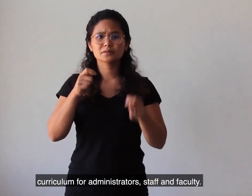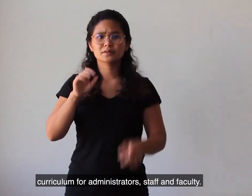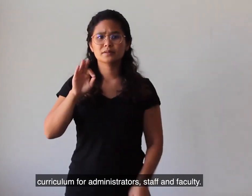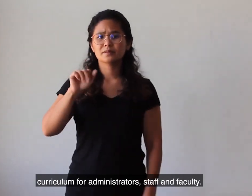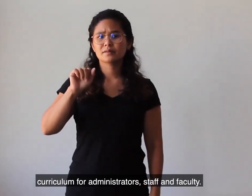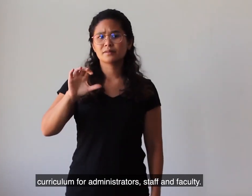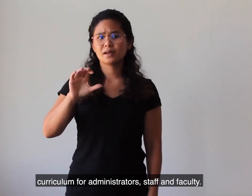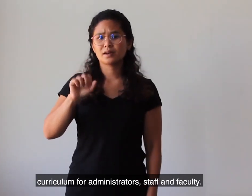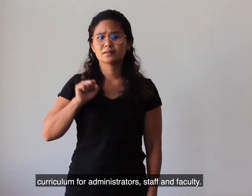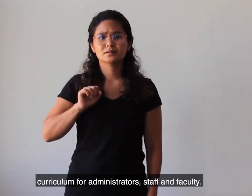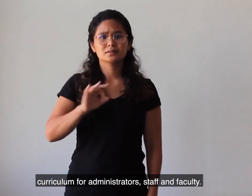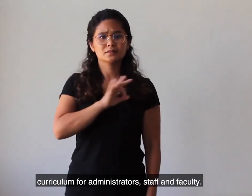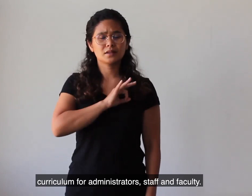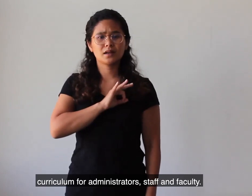to